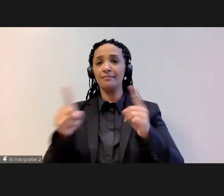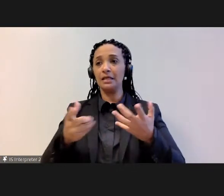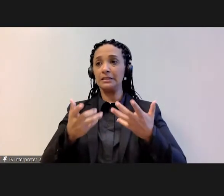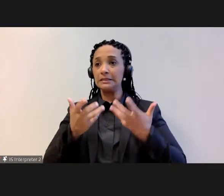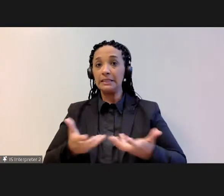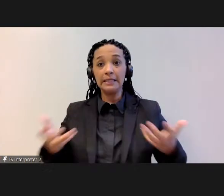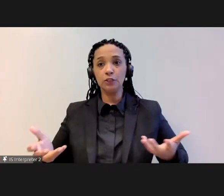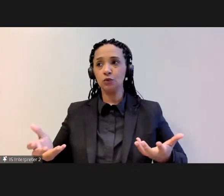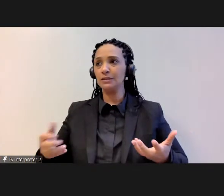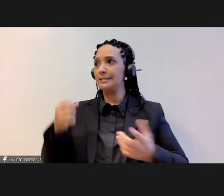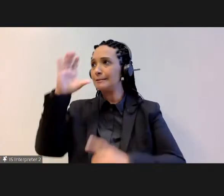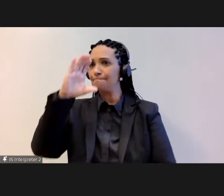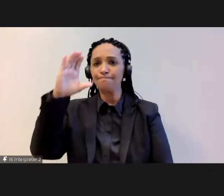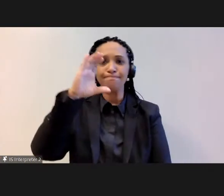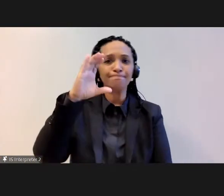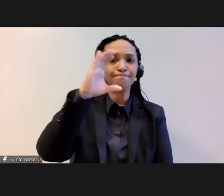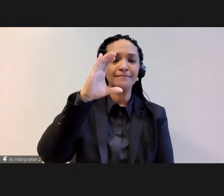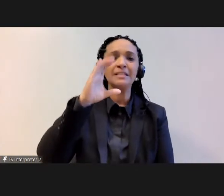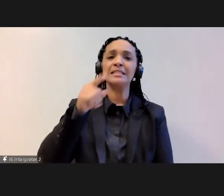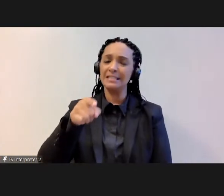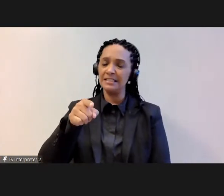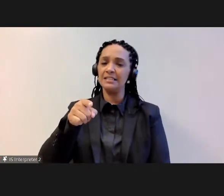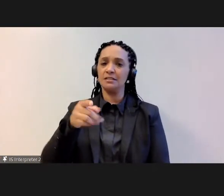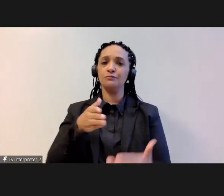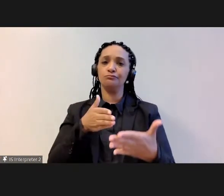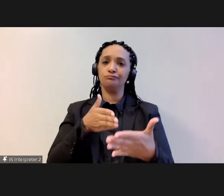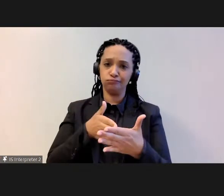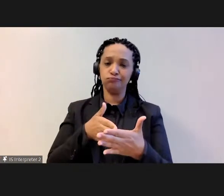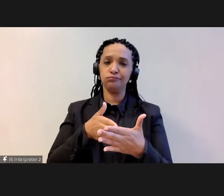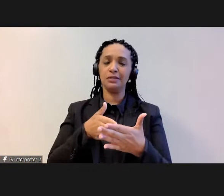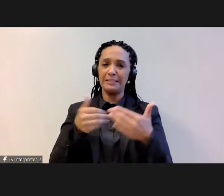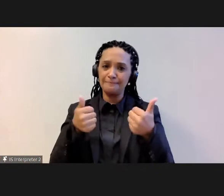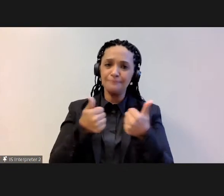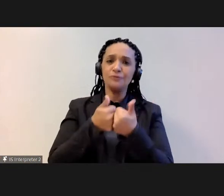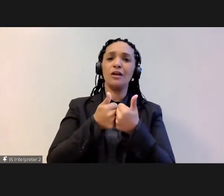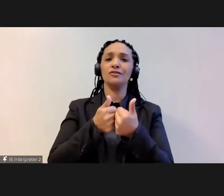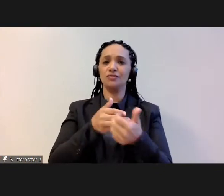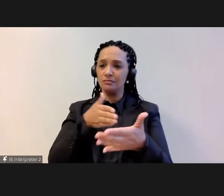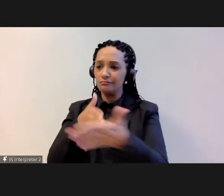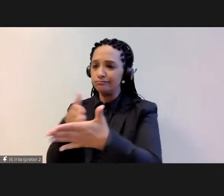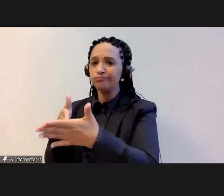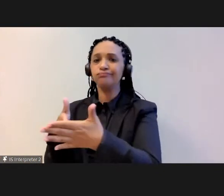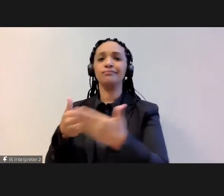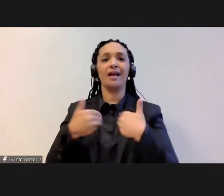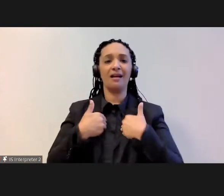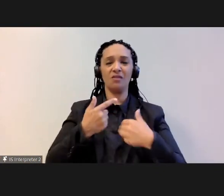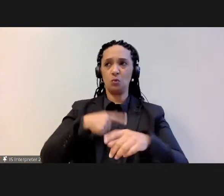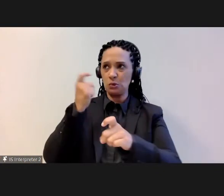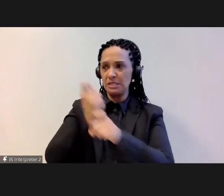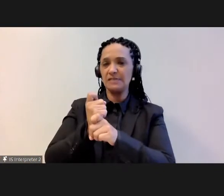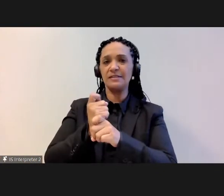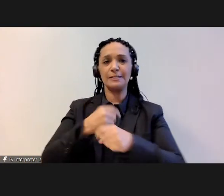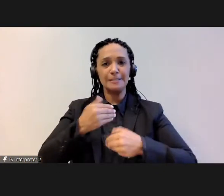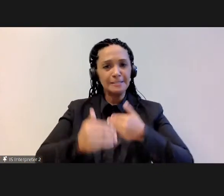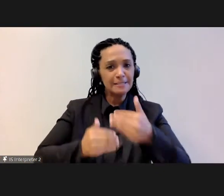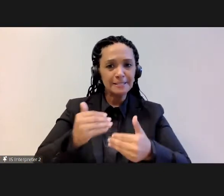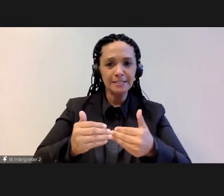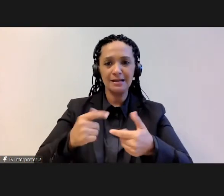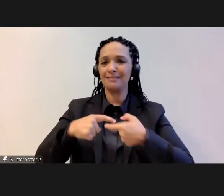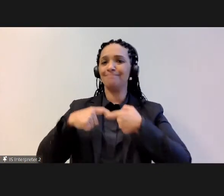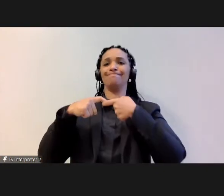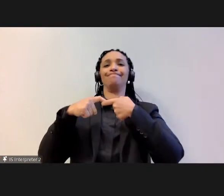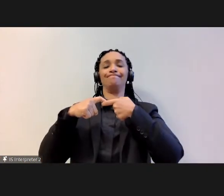at the national level. So those are critical challenges. It's one of the major challenges that you have when it comes